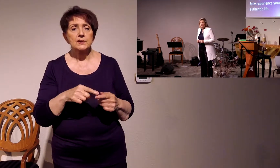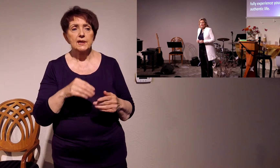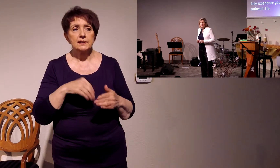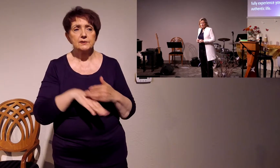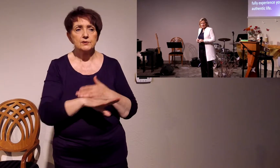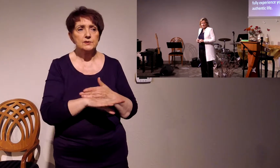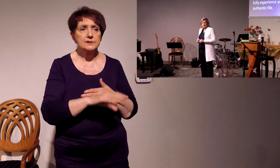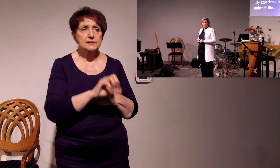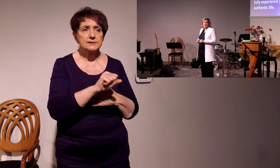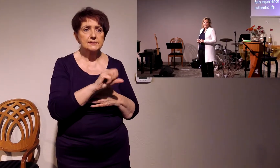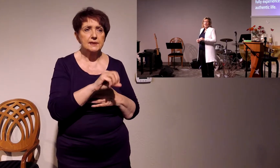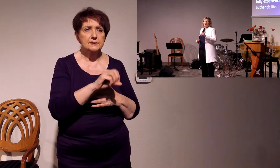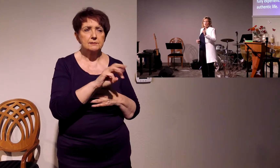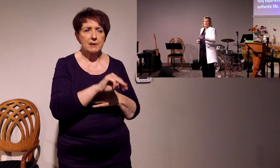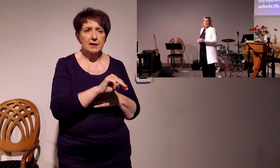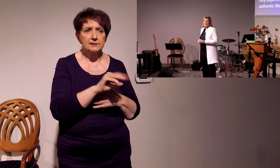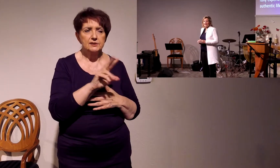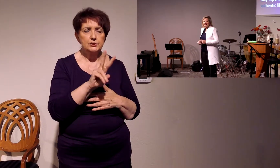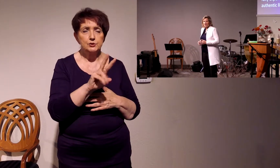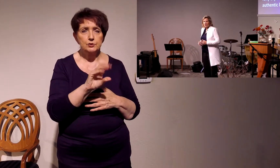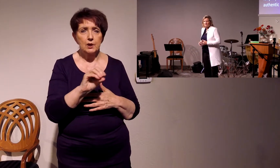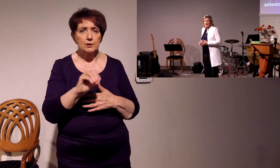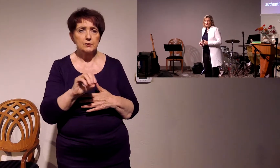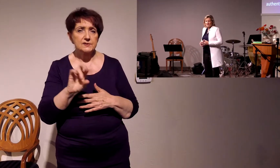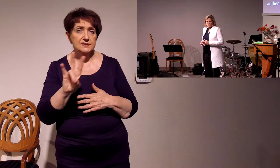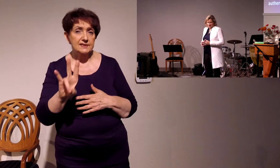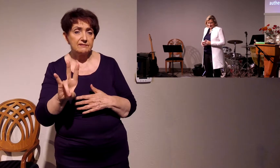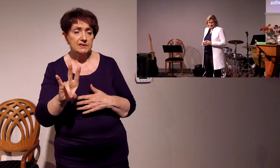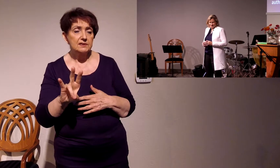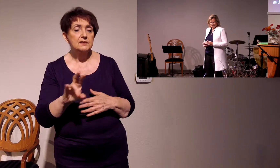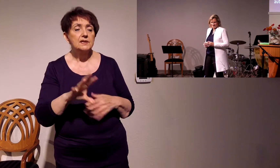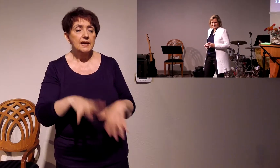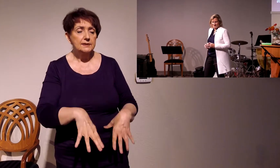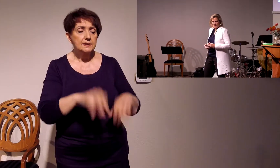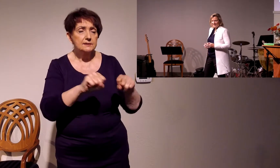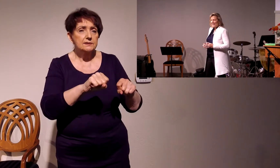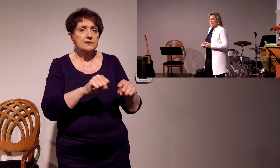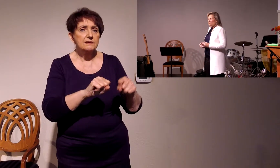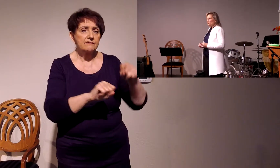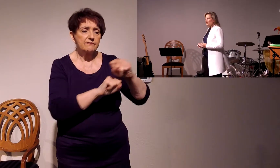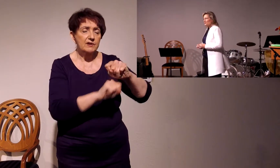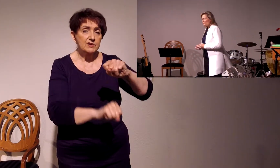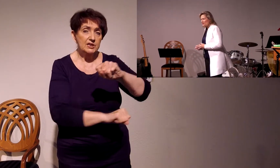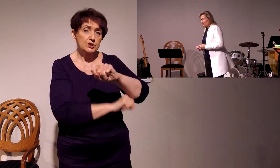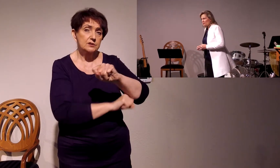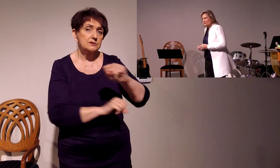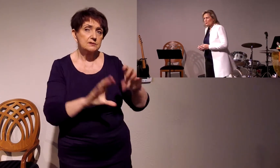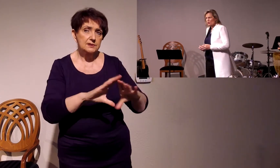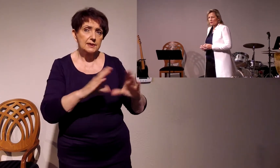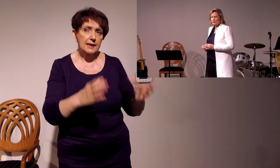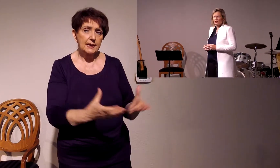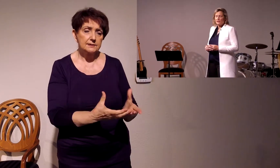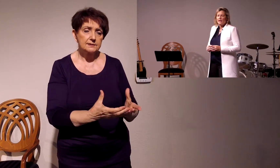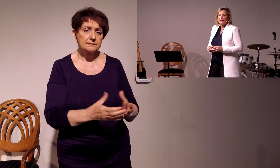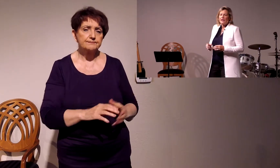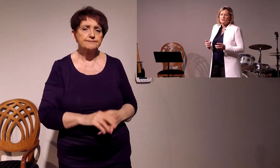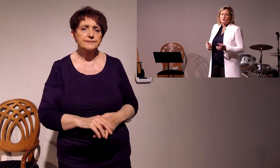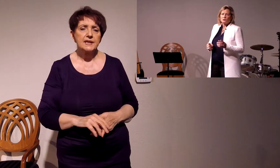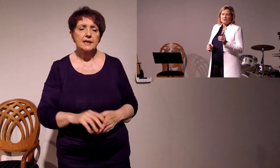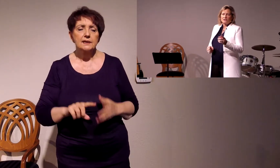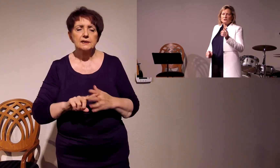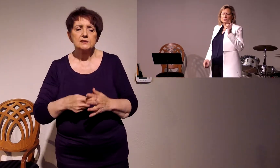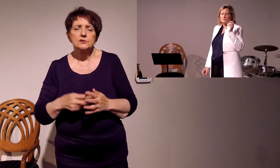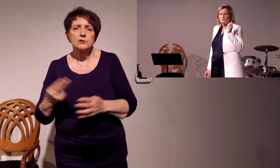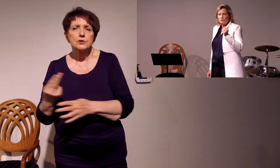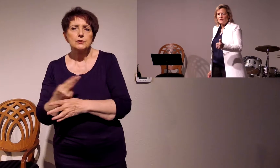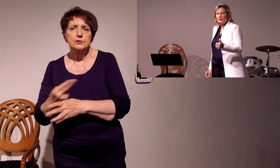Mind in 2007 and went in this class called Foundations. And I put these principles to work. And